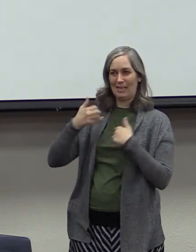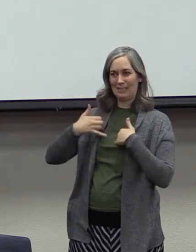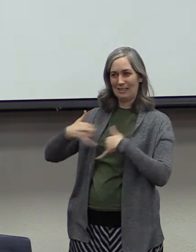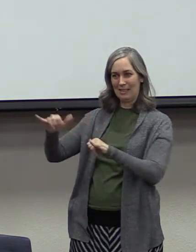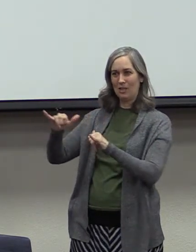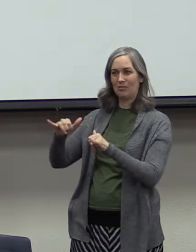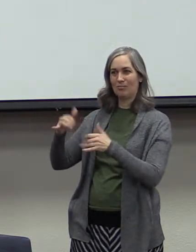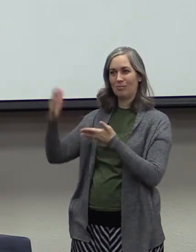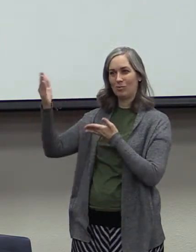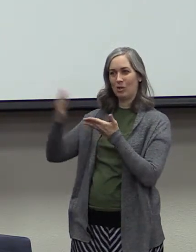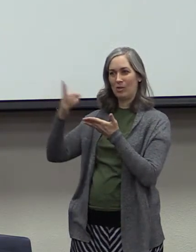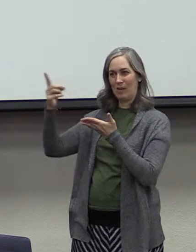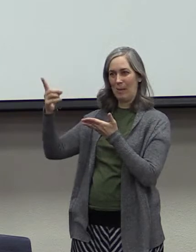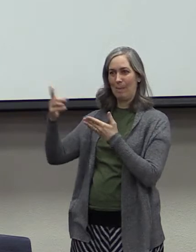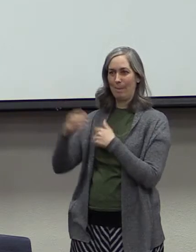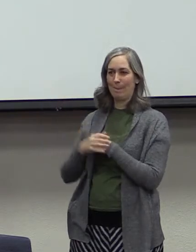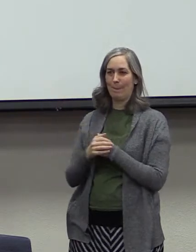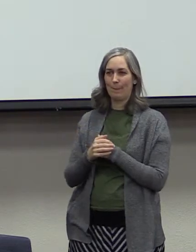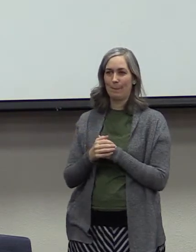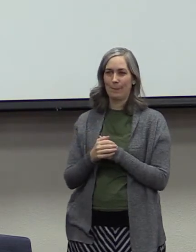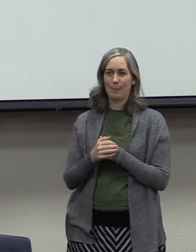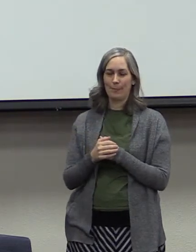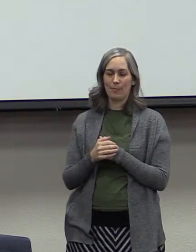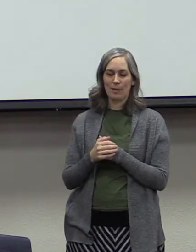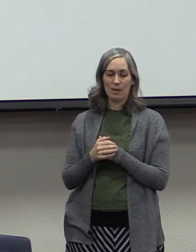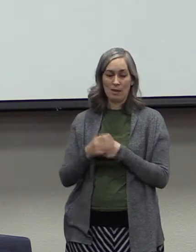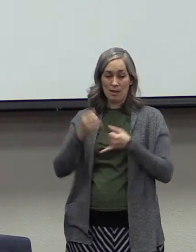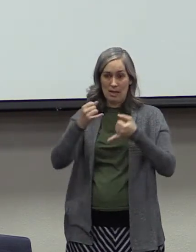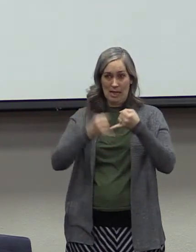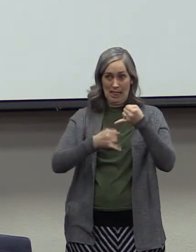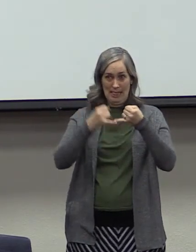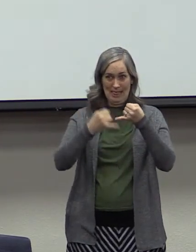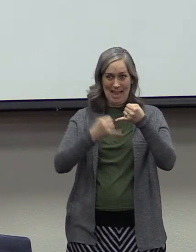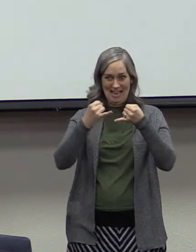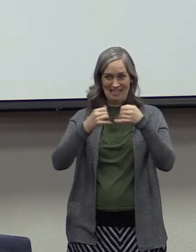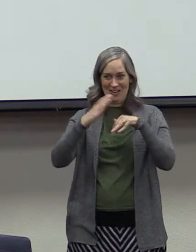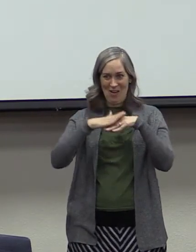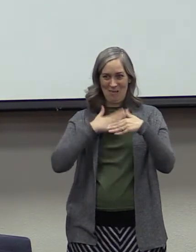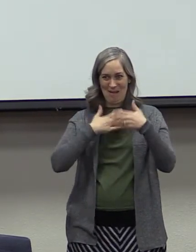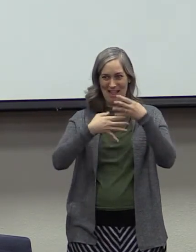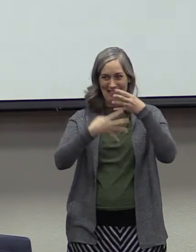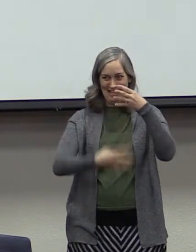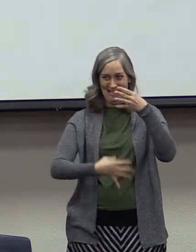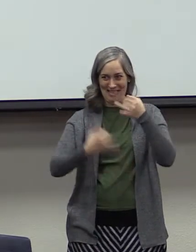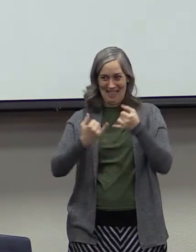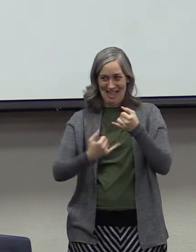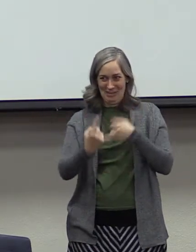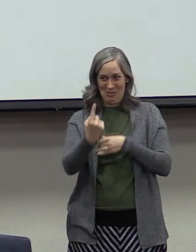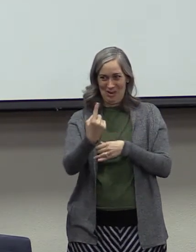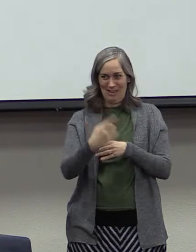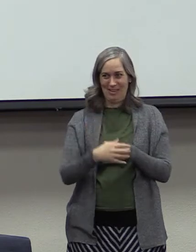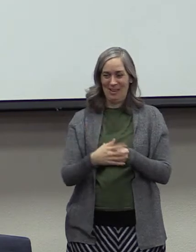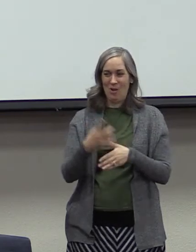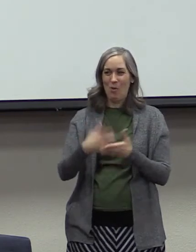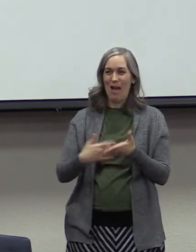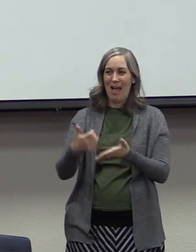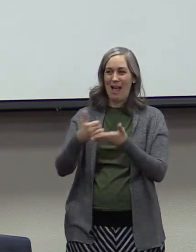way. The last on this list that I want to mention, what helps us to give our best to the